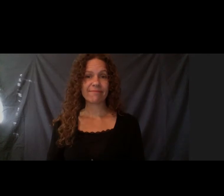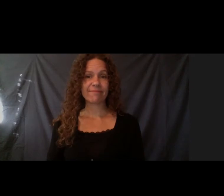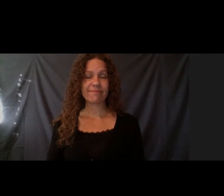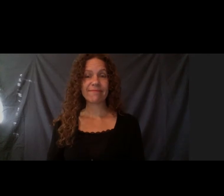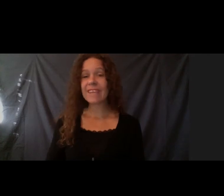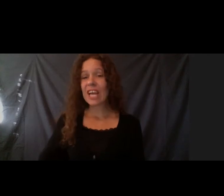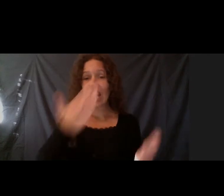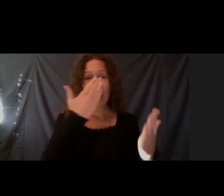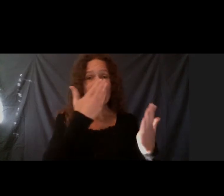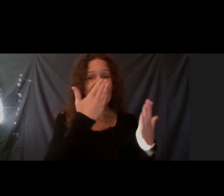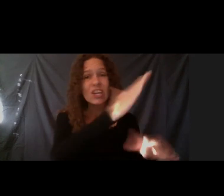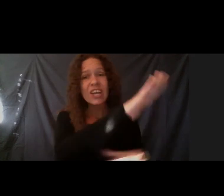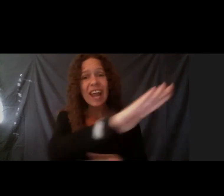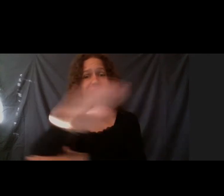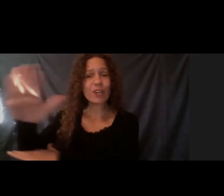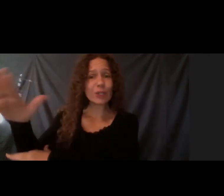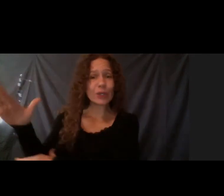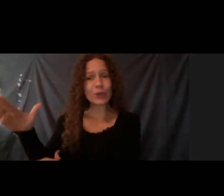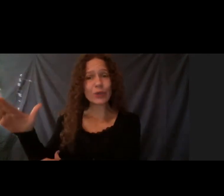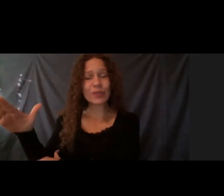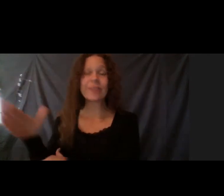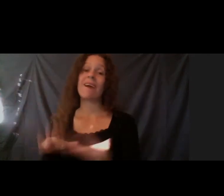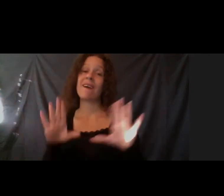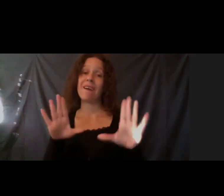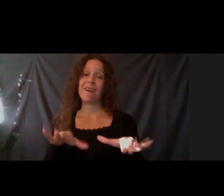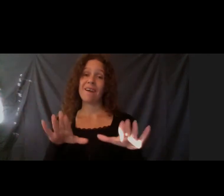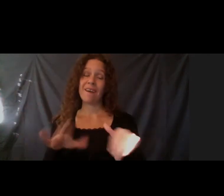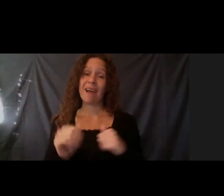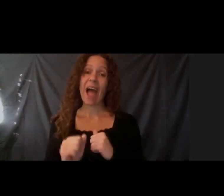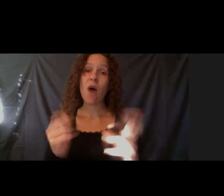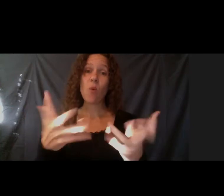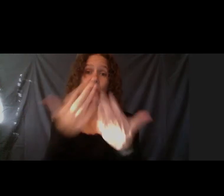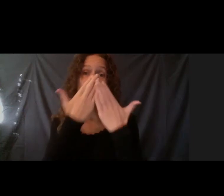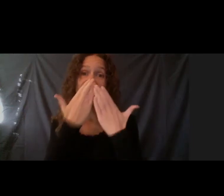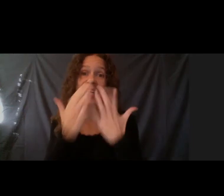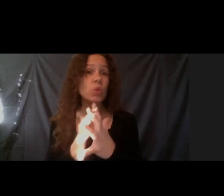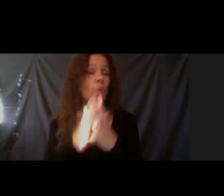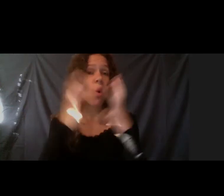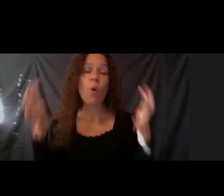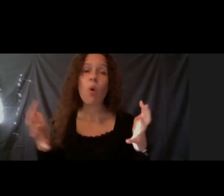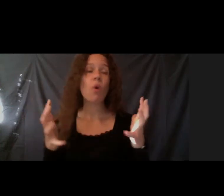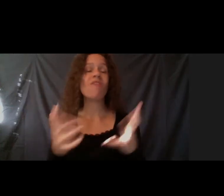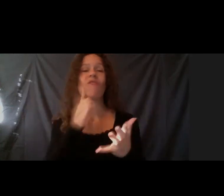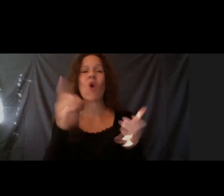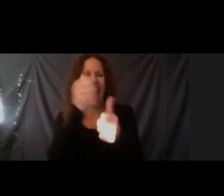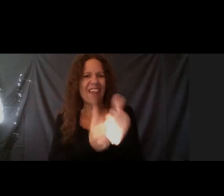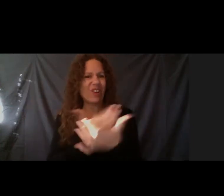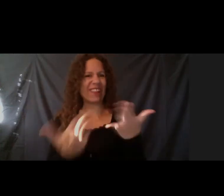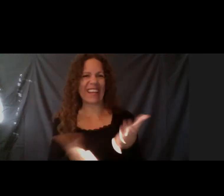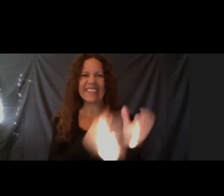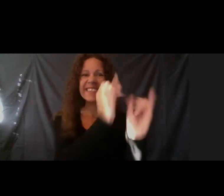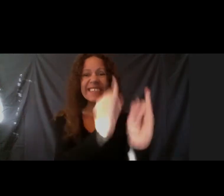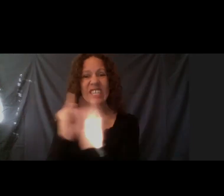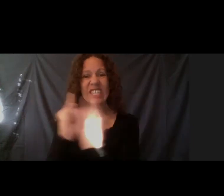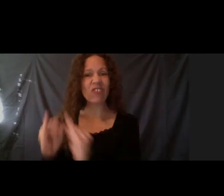Good afternoon, everybody. Listen, I want to thank you all for everything each and every one of you did to